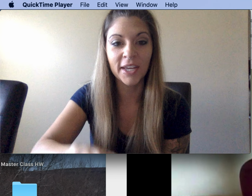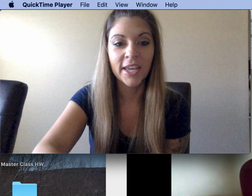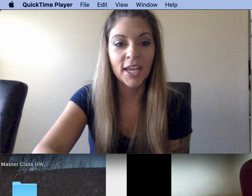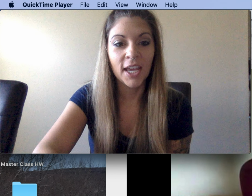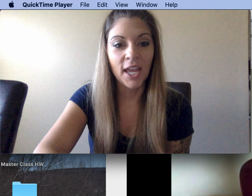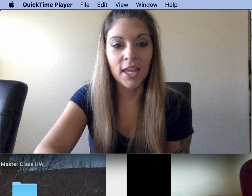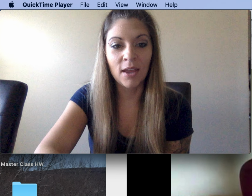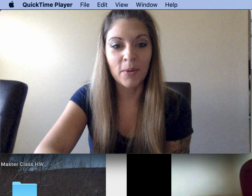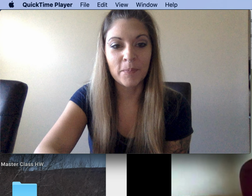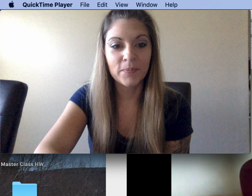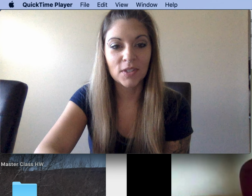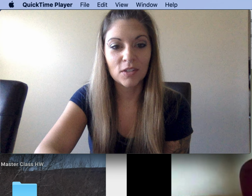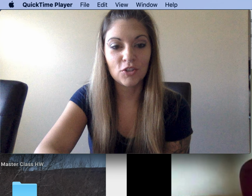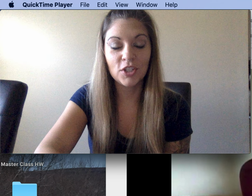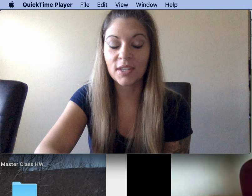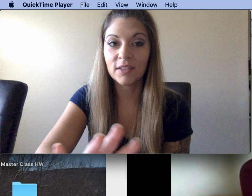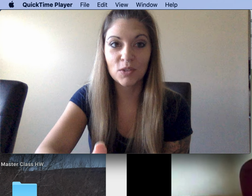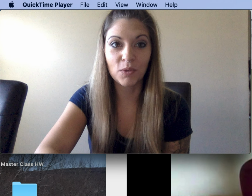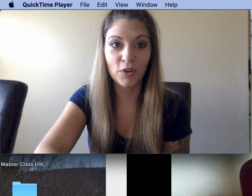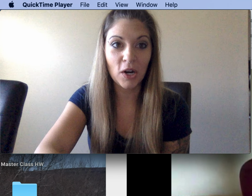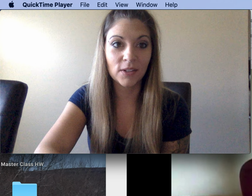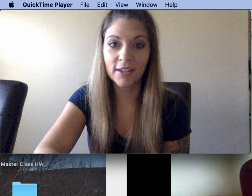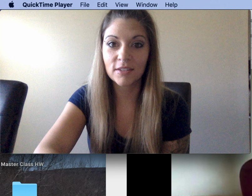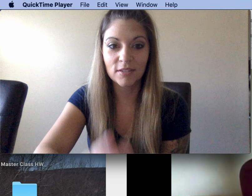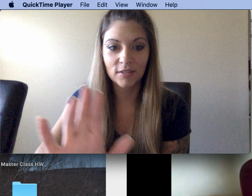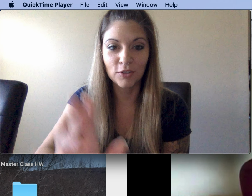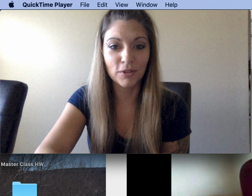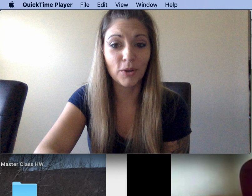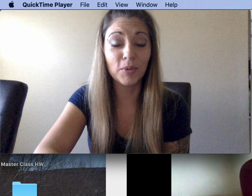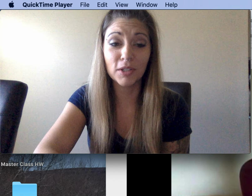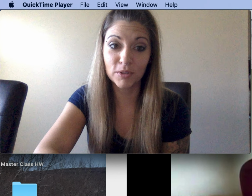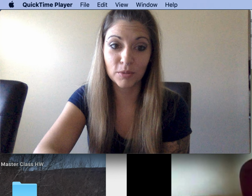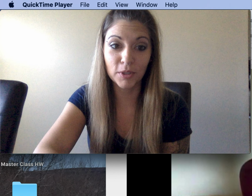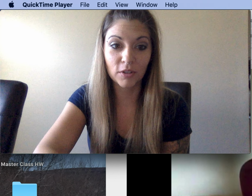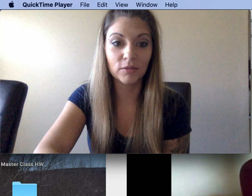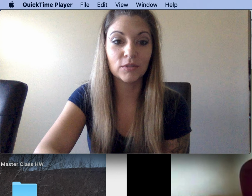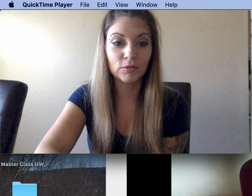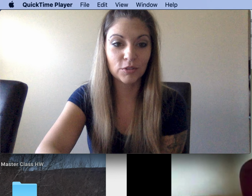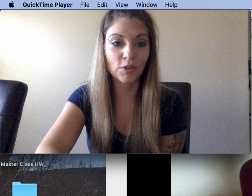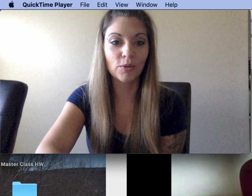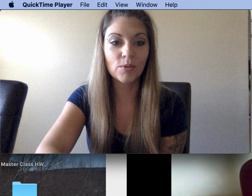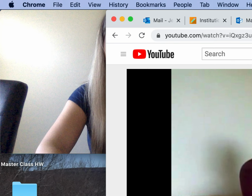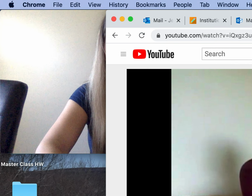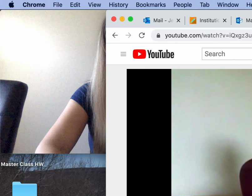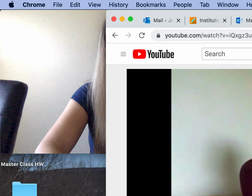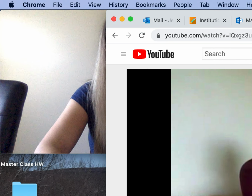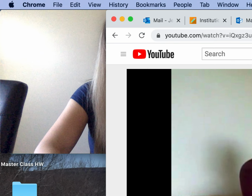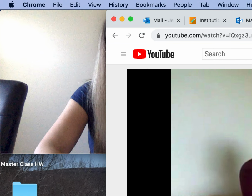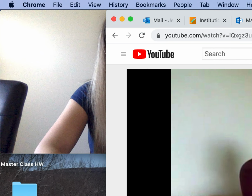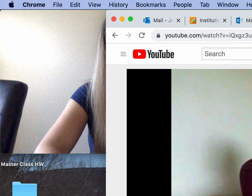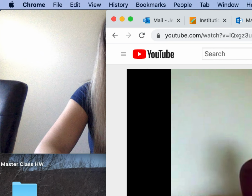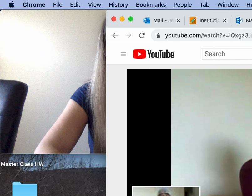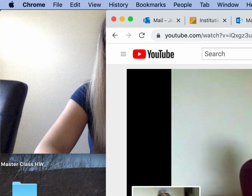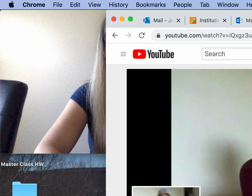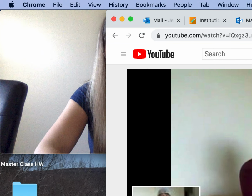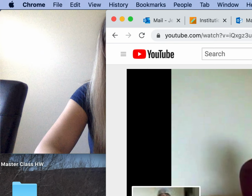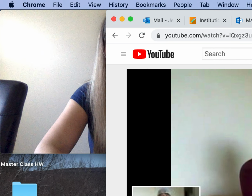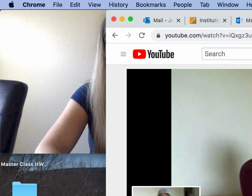family. And she signed this one for our class years ago, but it was super cute. So